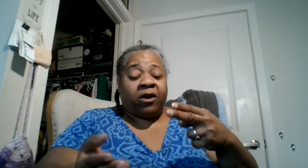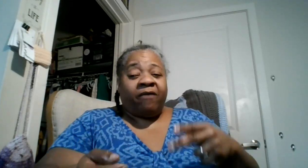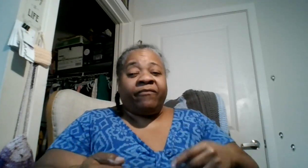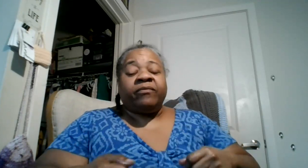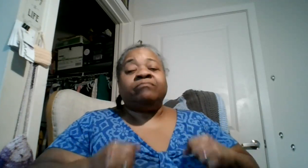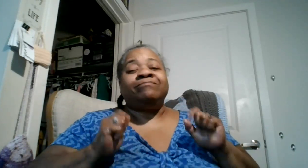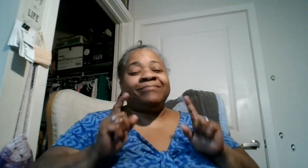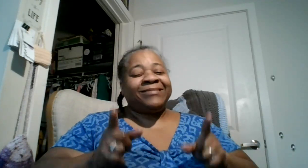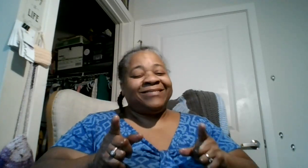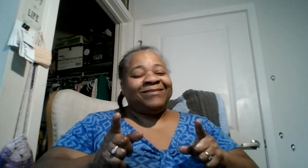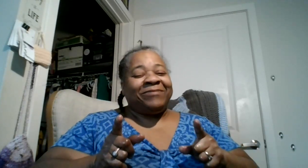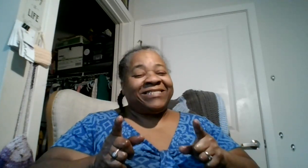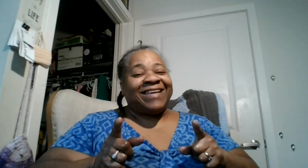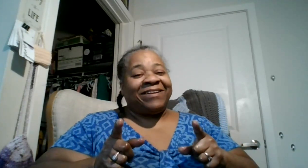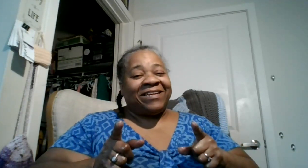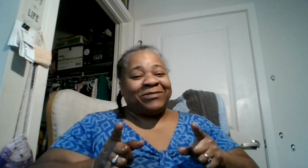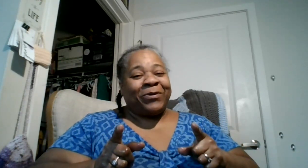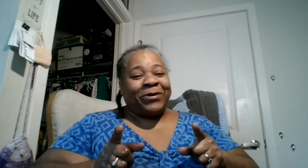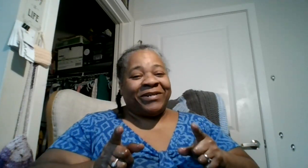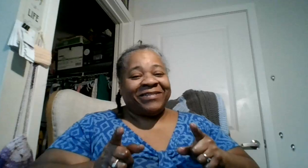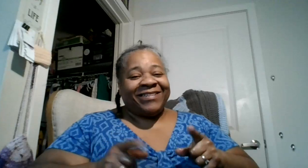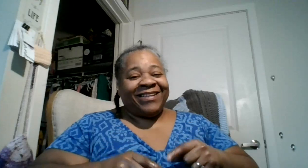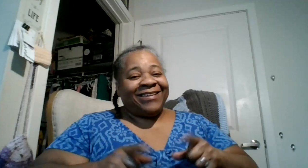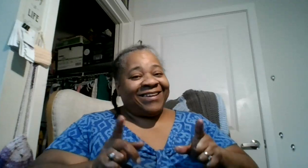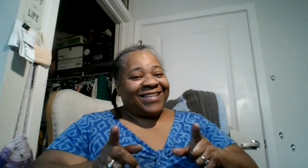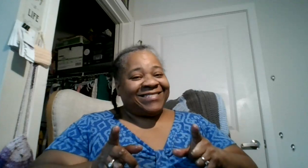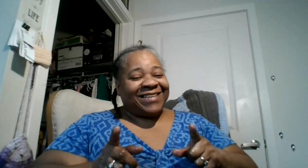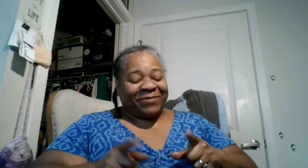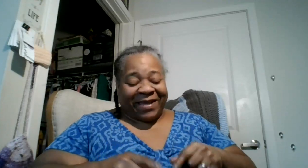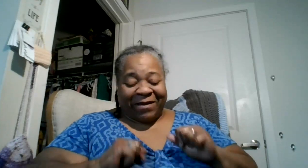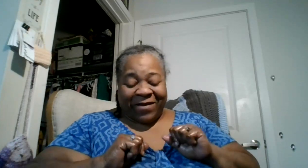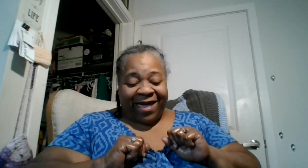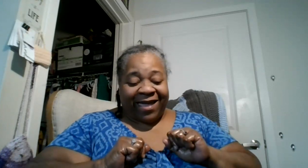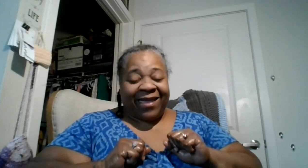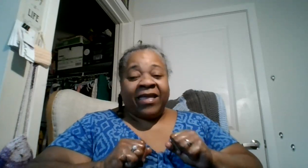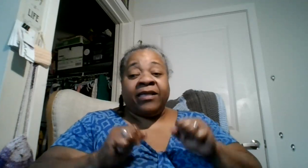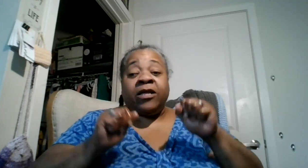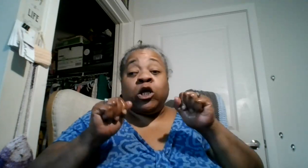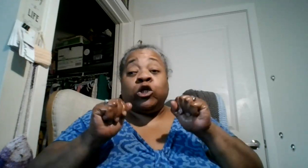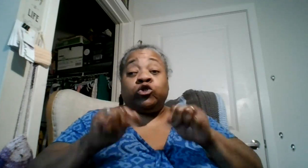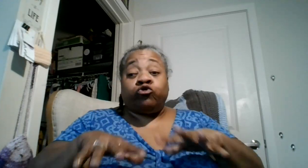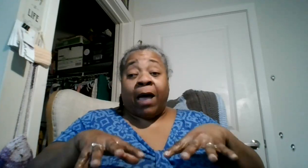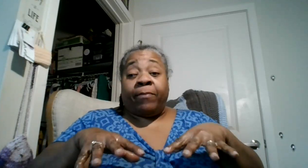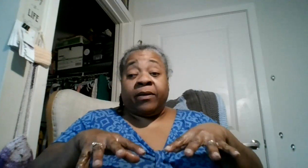off, which is our next word. Look at that segue. Okay. Drop.